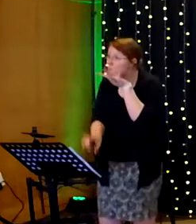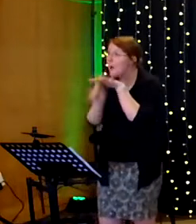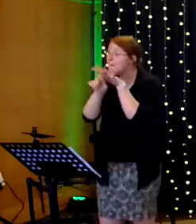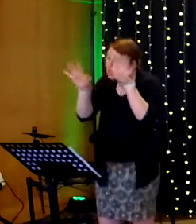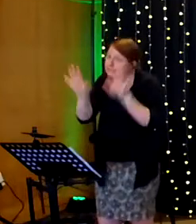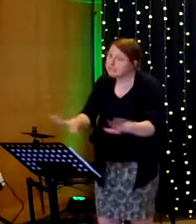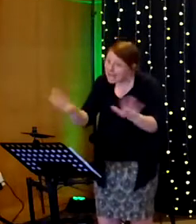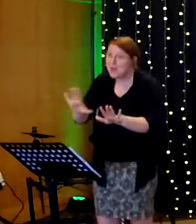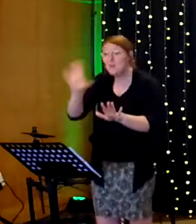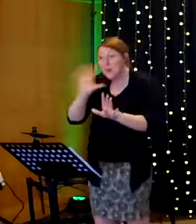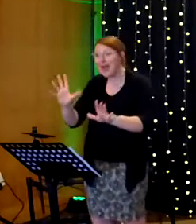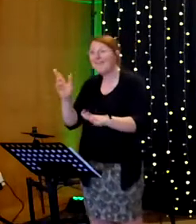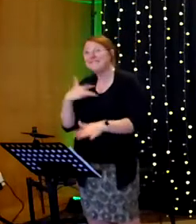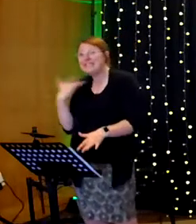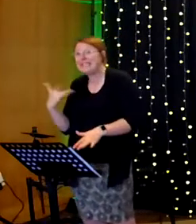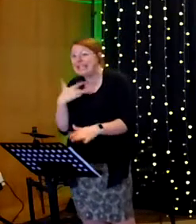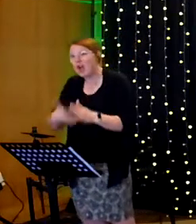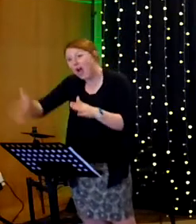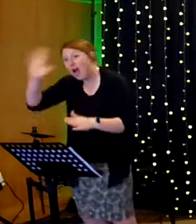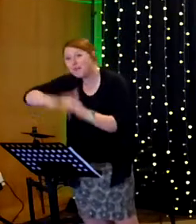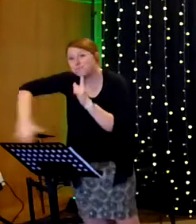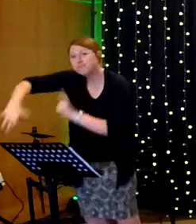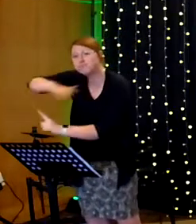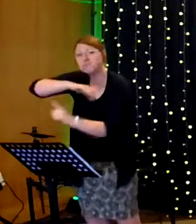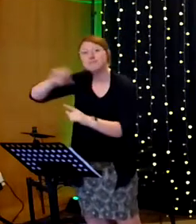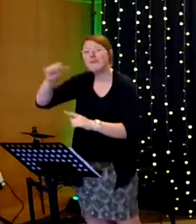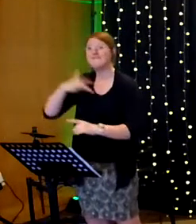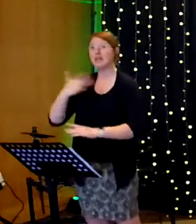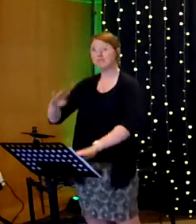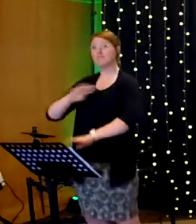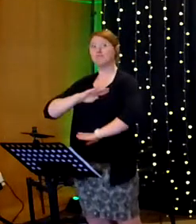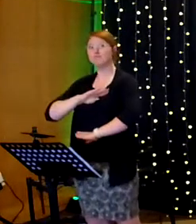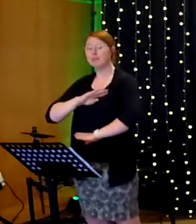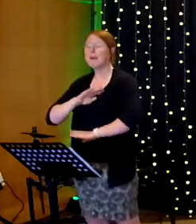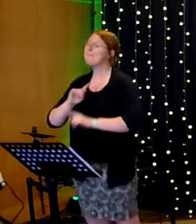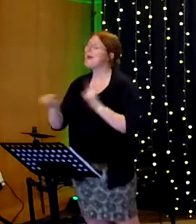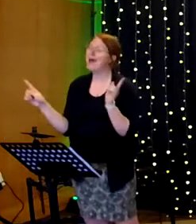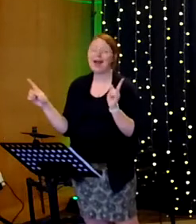fed, but really the connection,